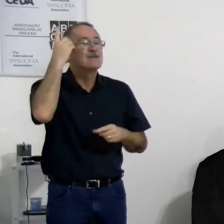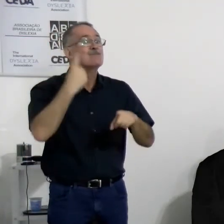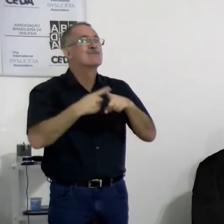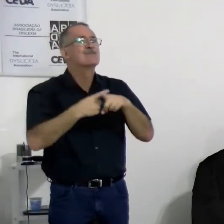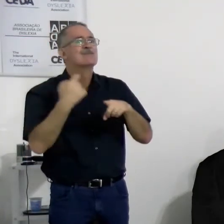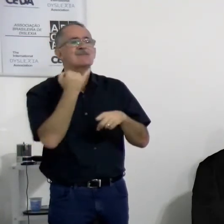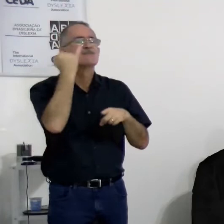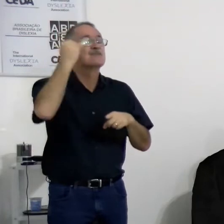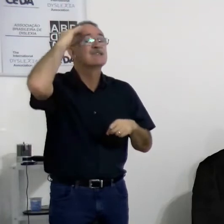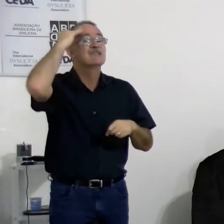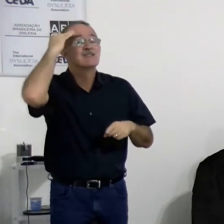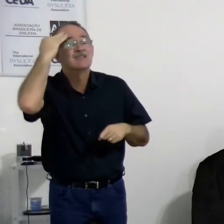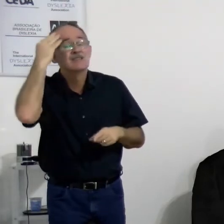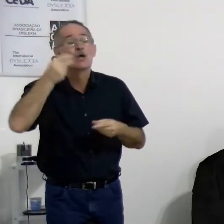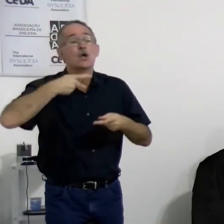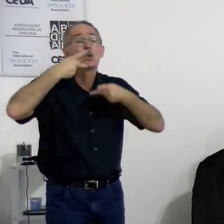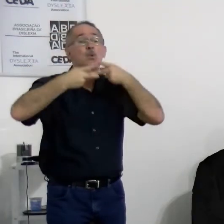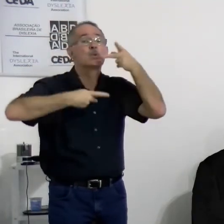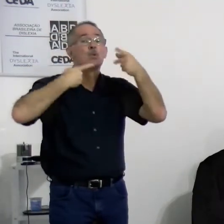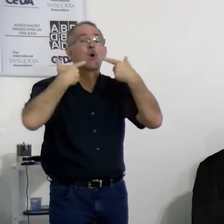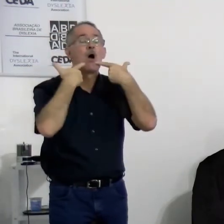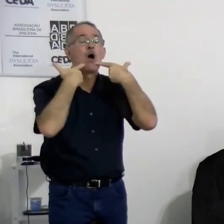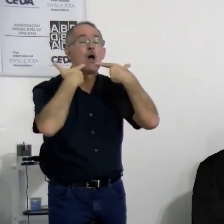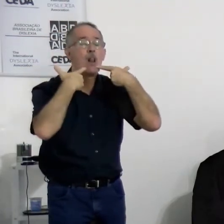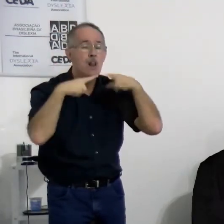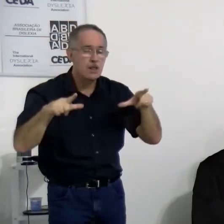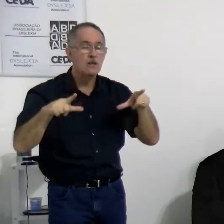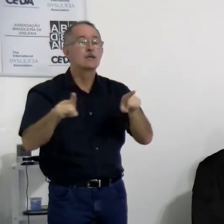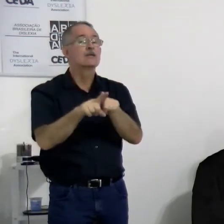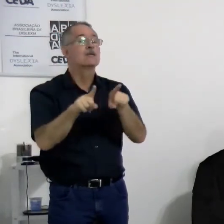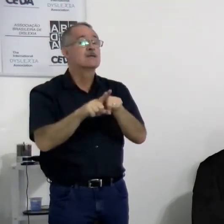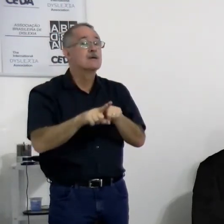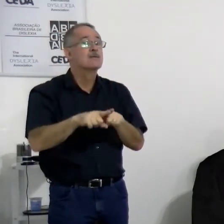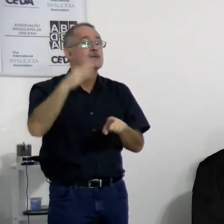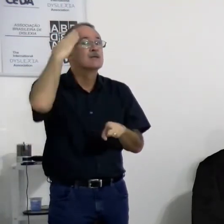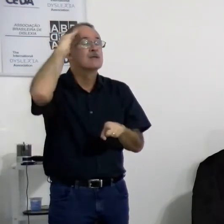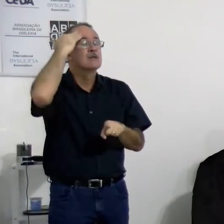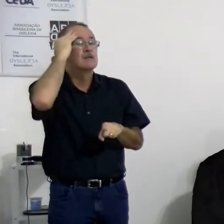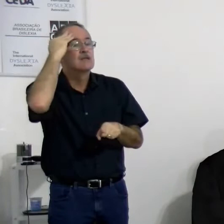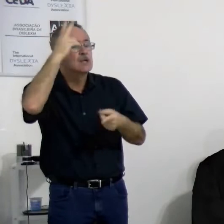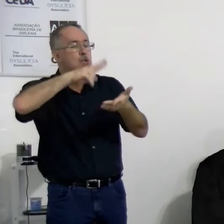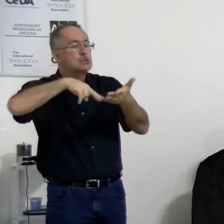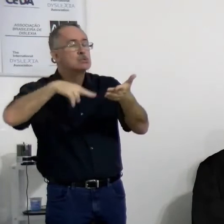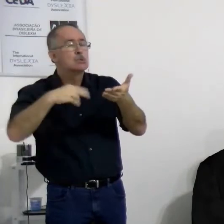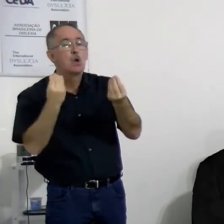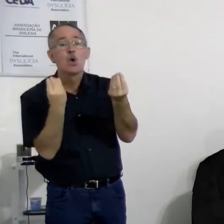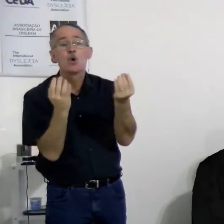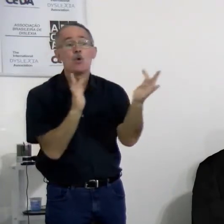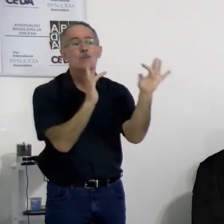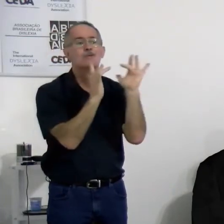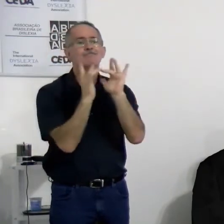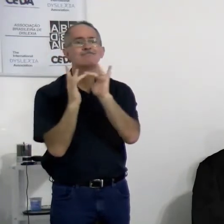important to understand spoken language in order to understand written, and the relationships are